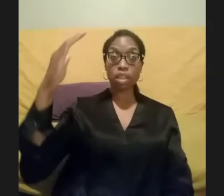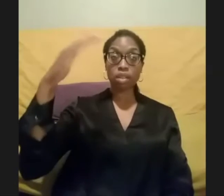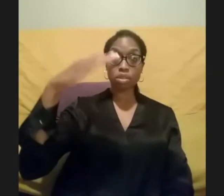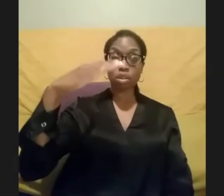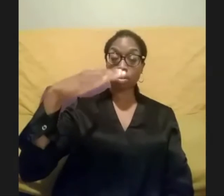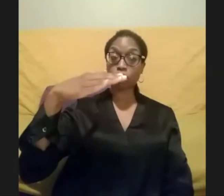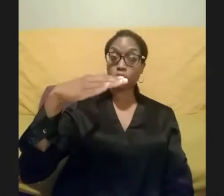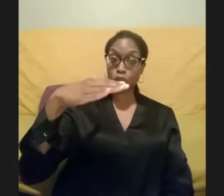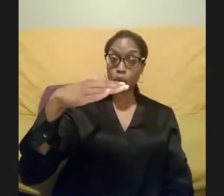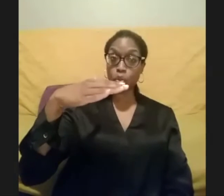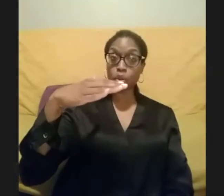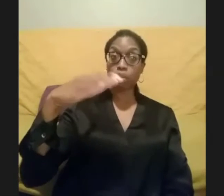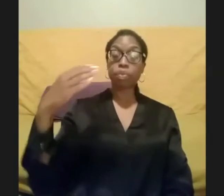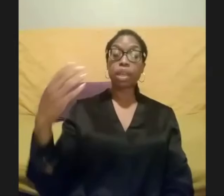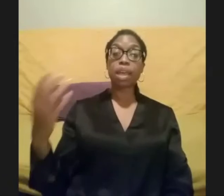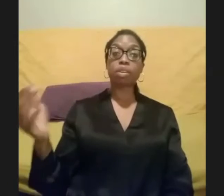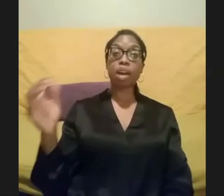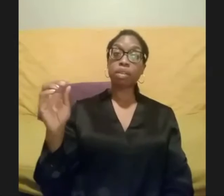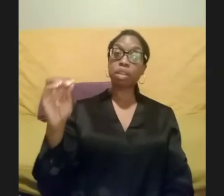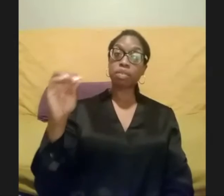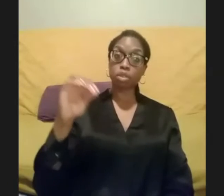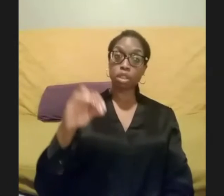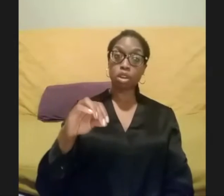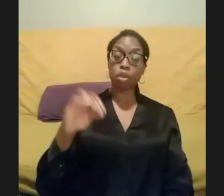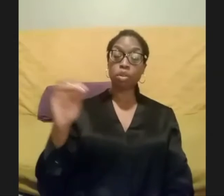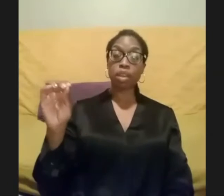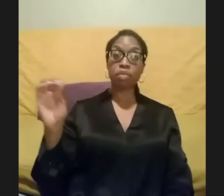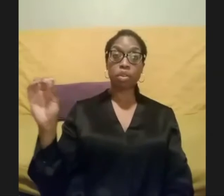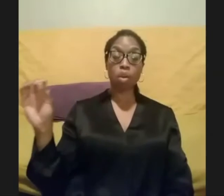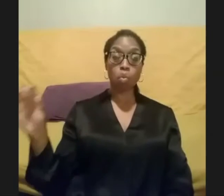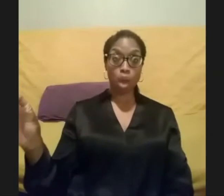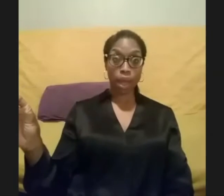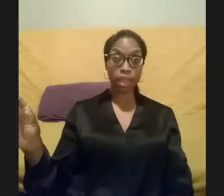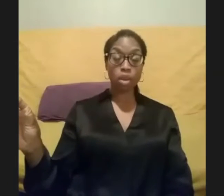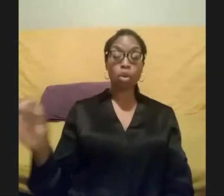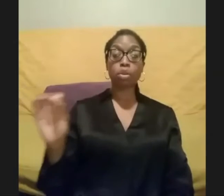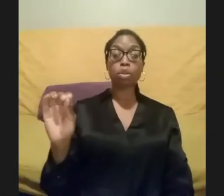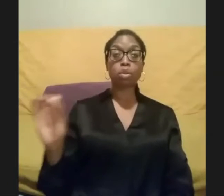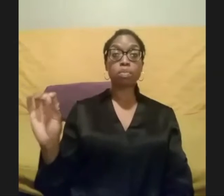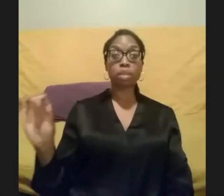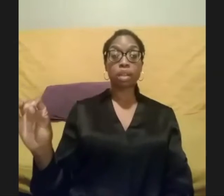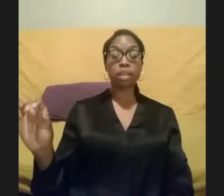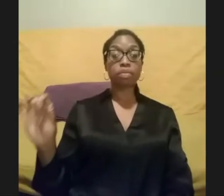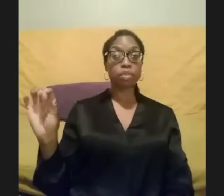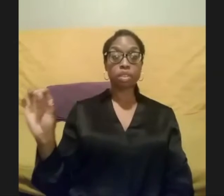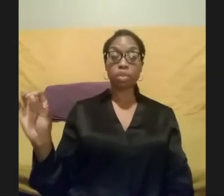counts are low and their iron levels are low and you can't figure out why, or they're losing blood for some reason and you